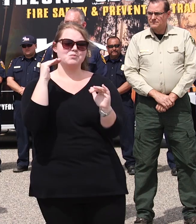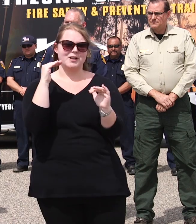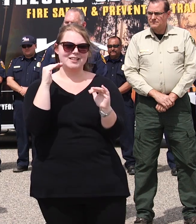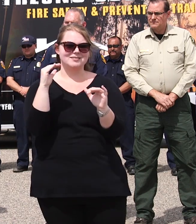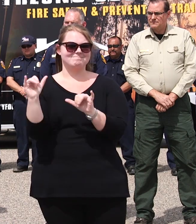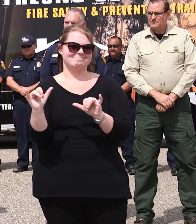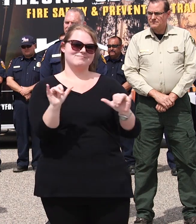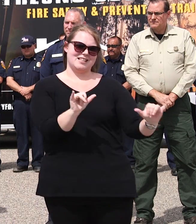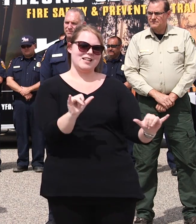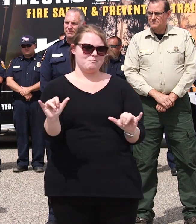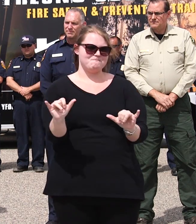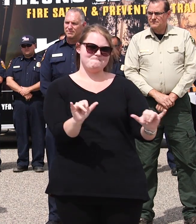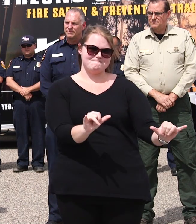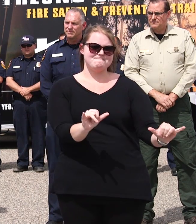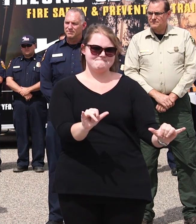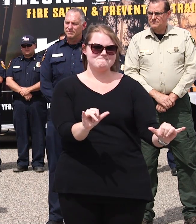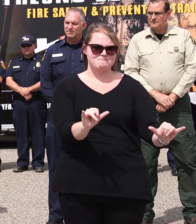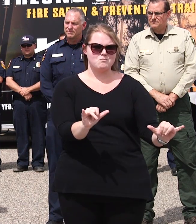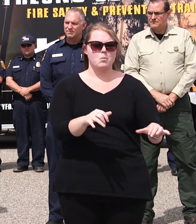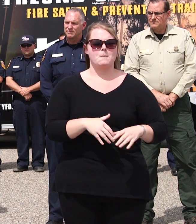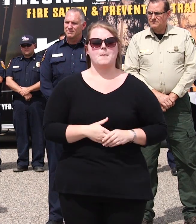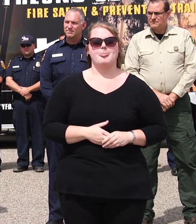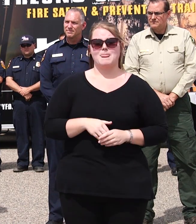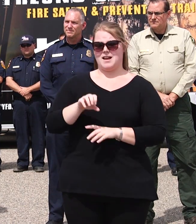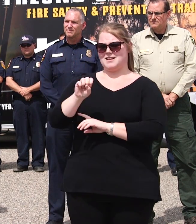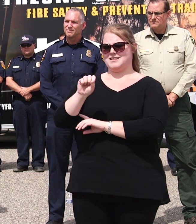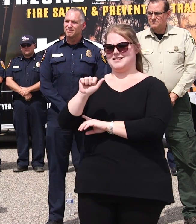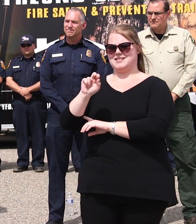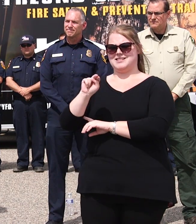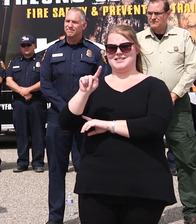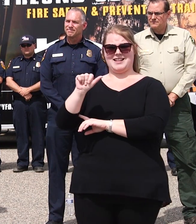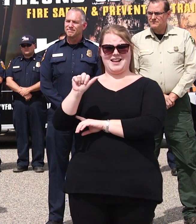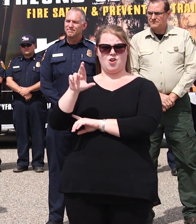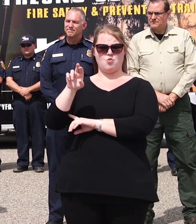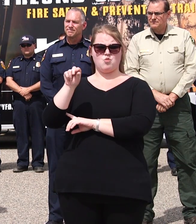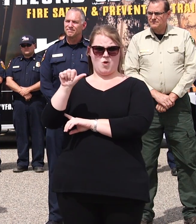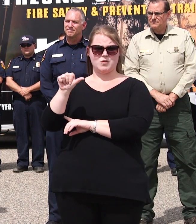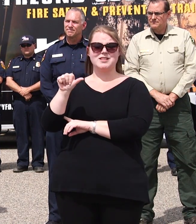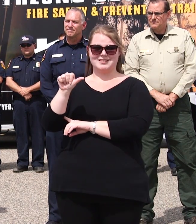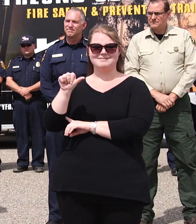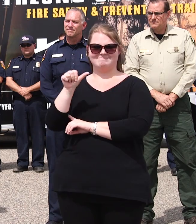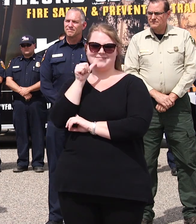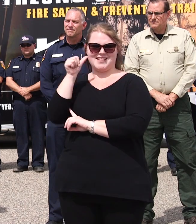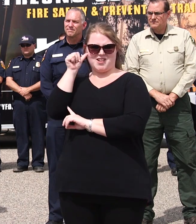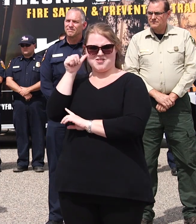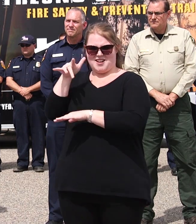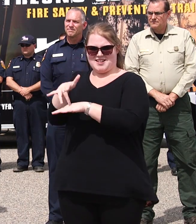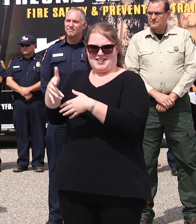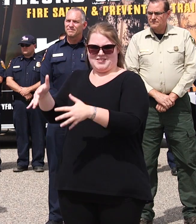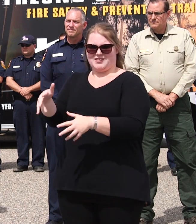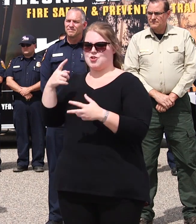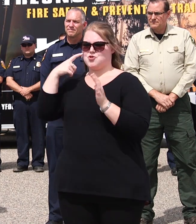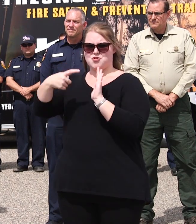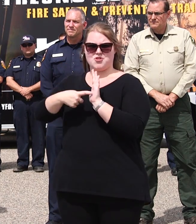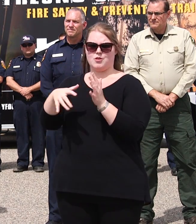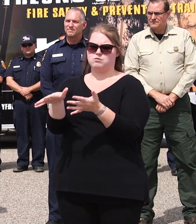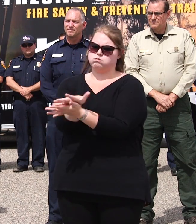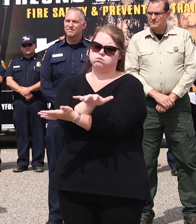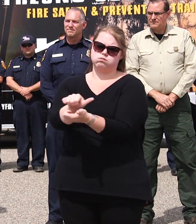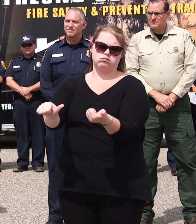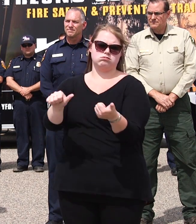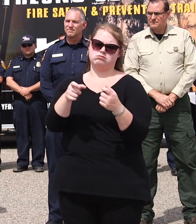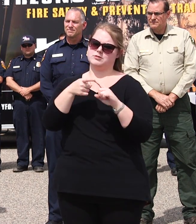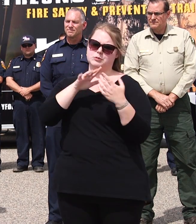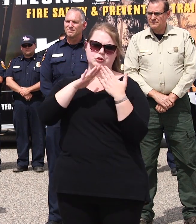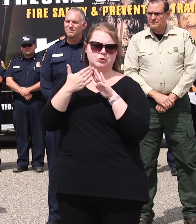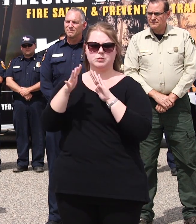the same way. We had the losses in Santa Rosa. We were there yesterday and saw the devastation of those